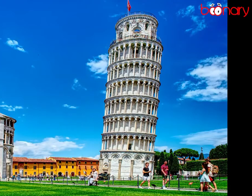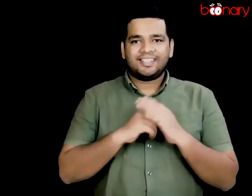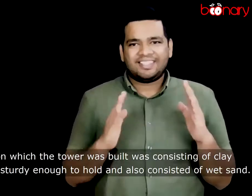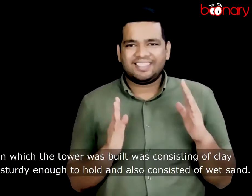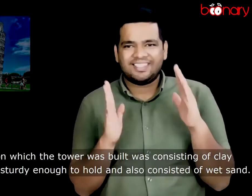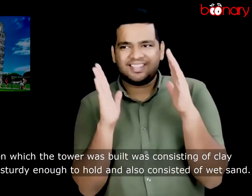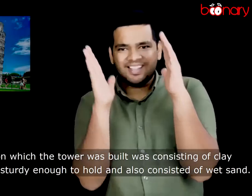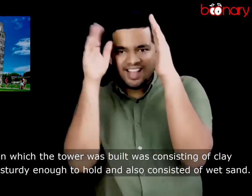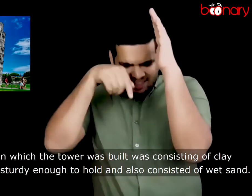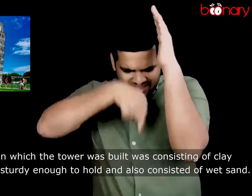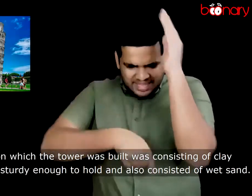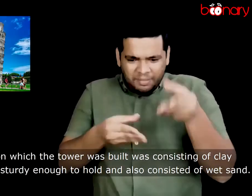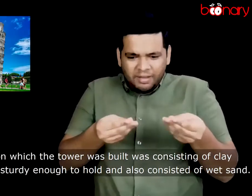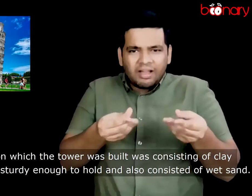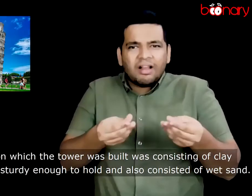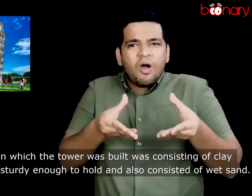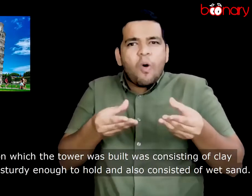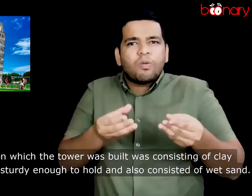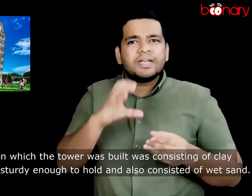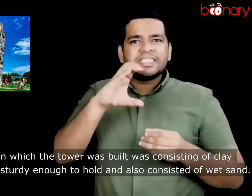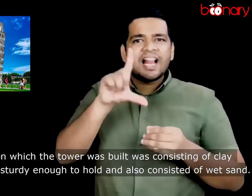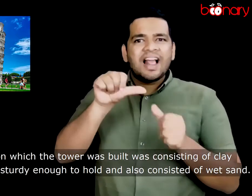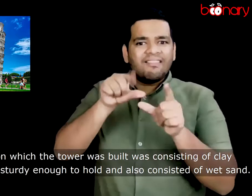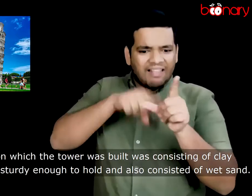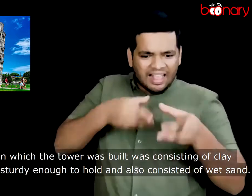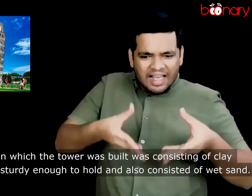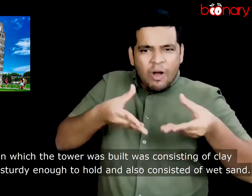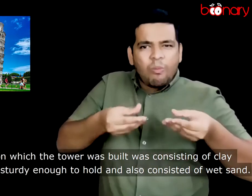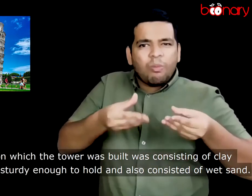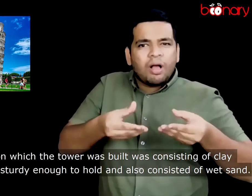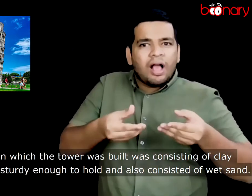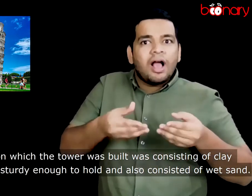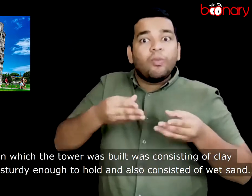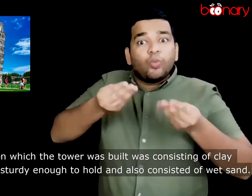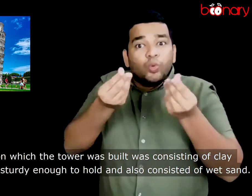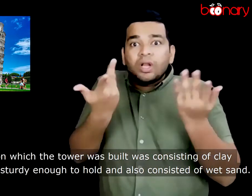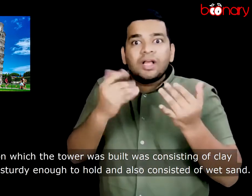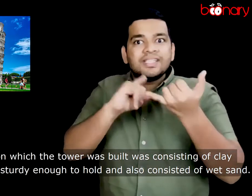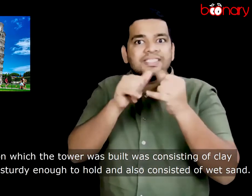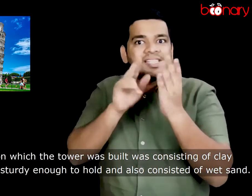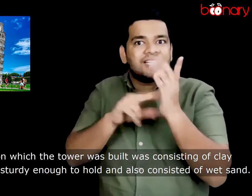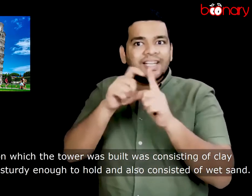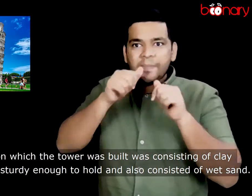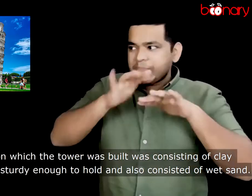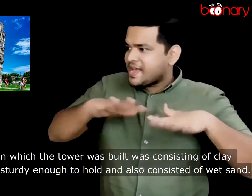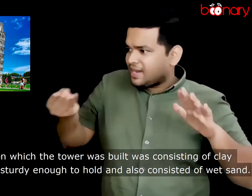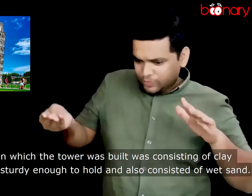The ground on which the tower was built was consisting of clay that was not sturdy enough to hold and